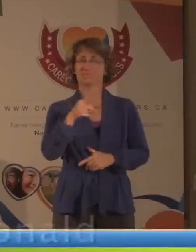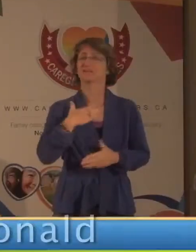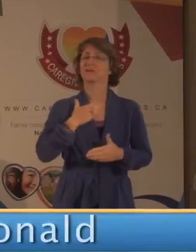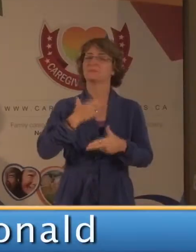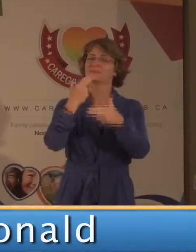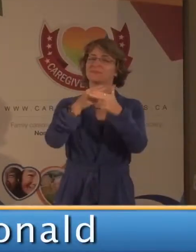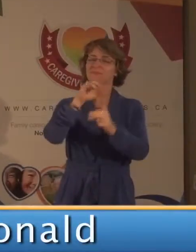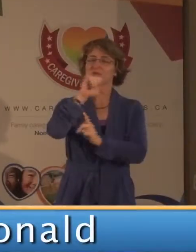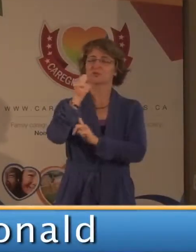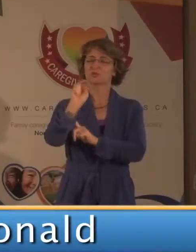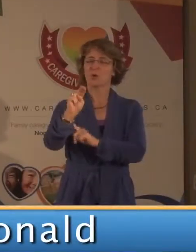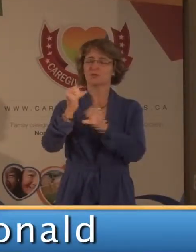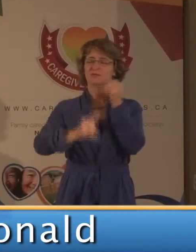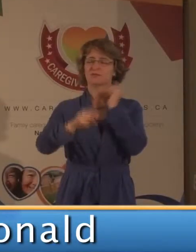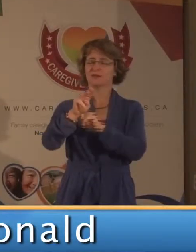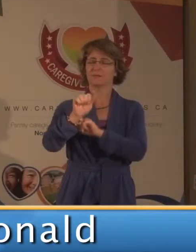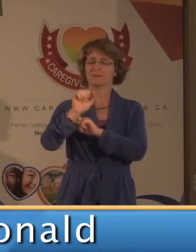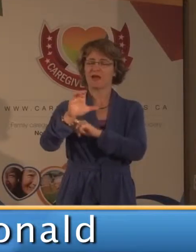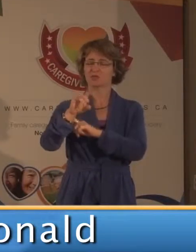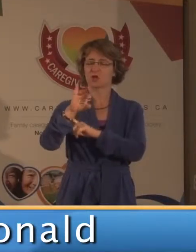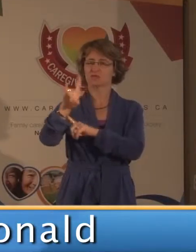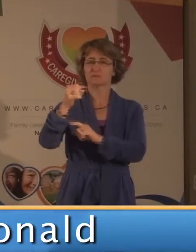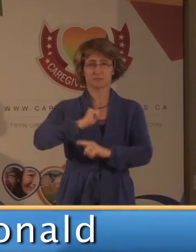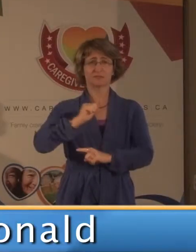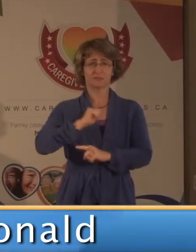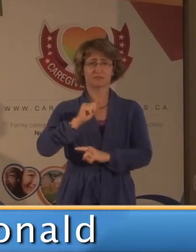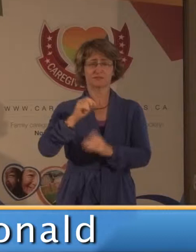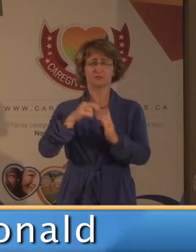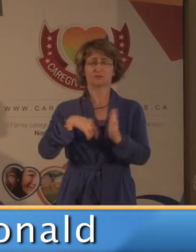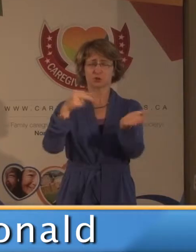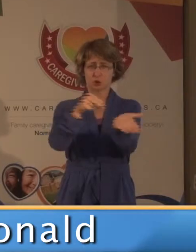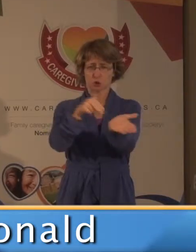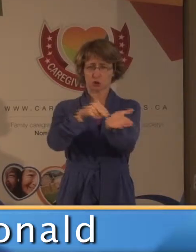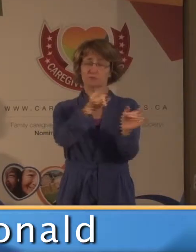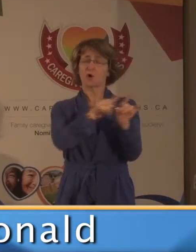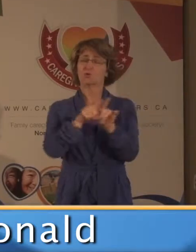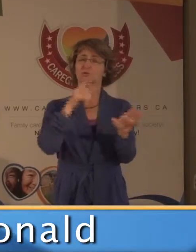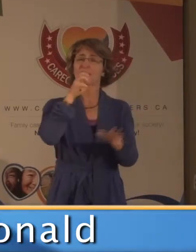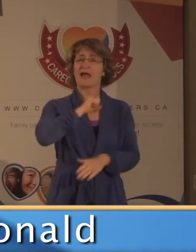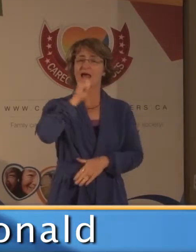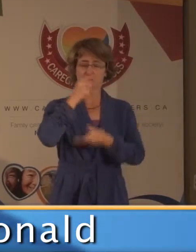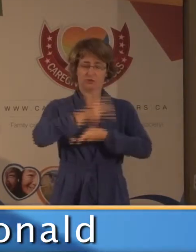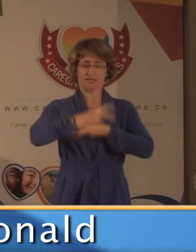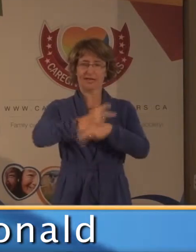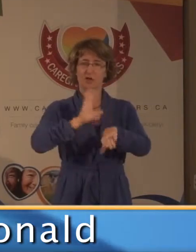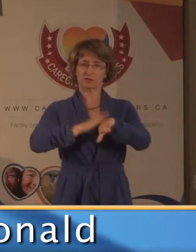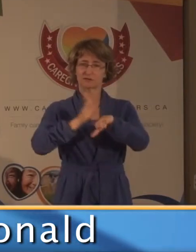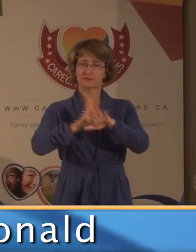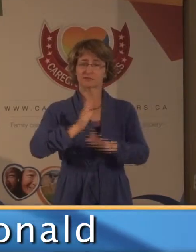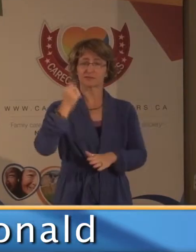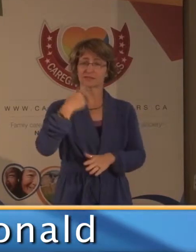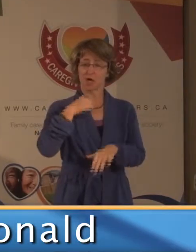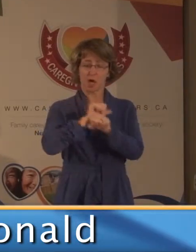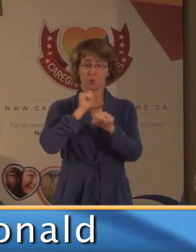My name is Joan McDonald. I'm a registered nurse. I'm also an elder care consultant. And I work for